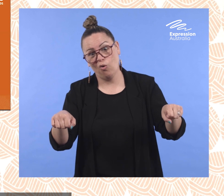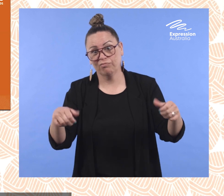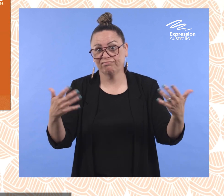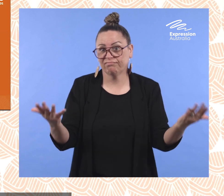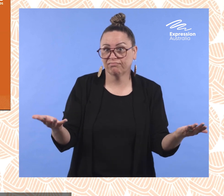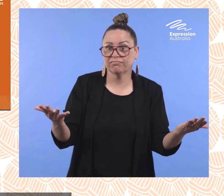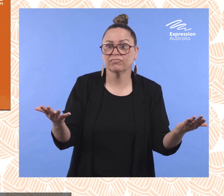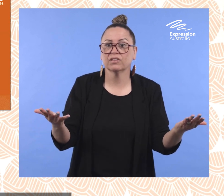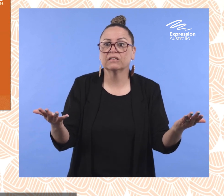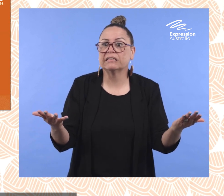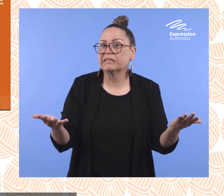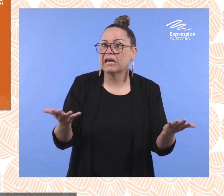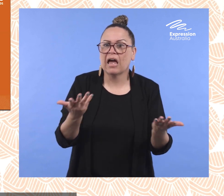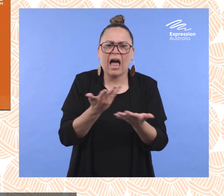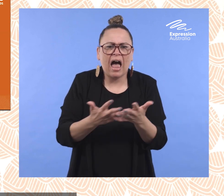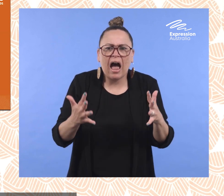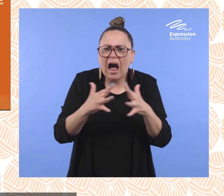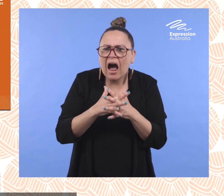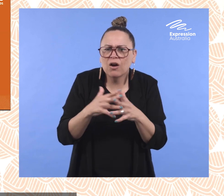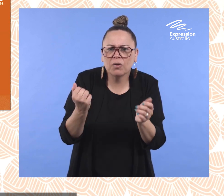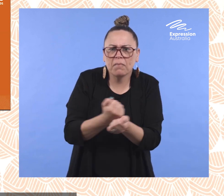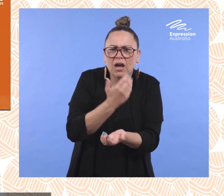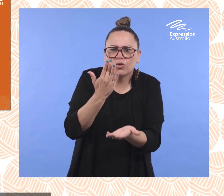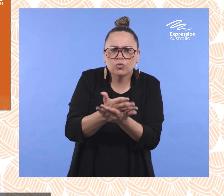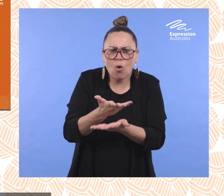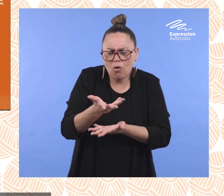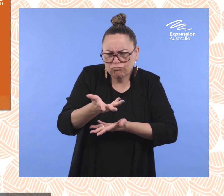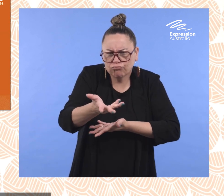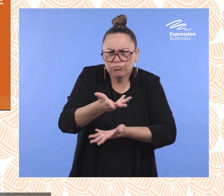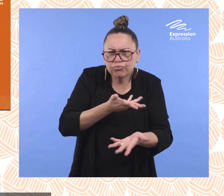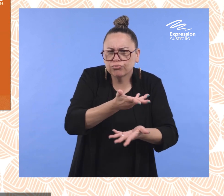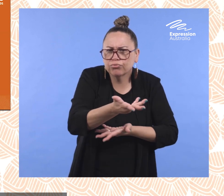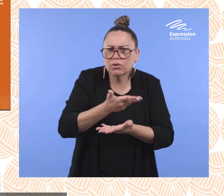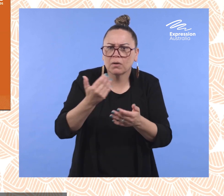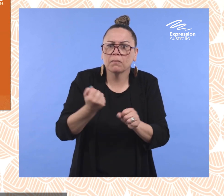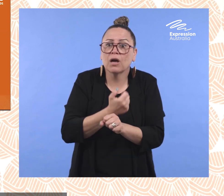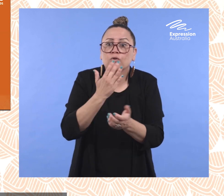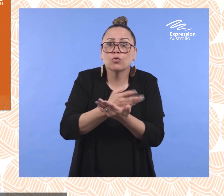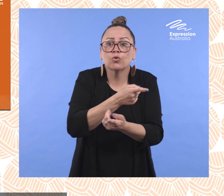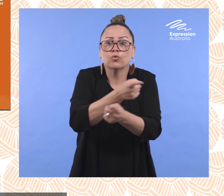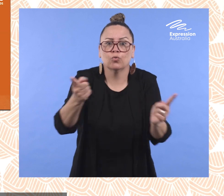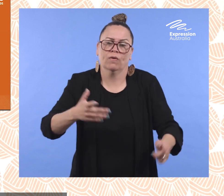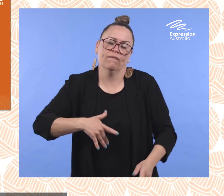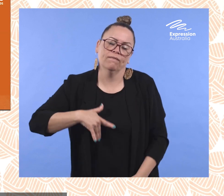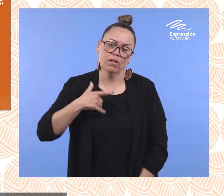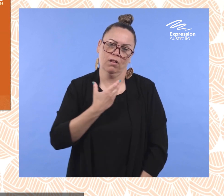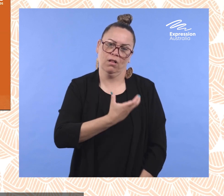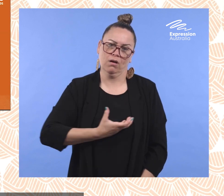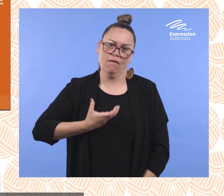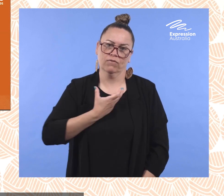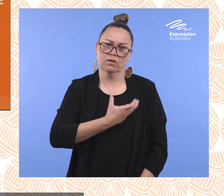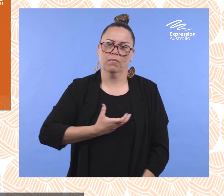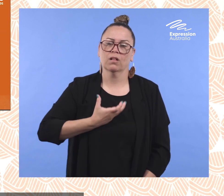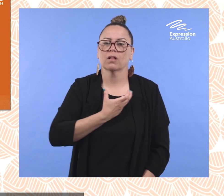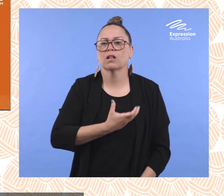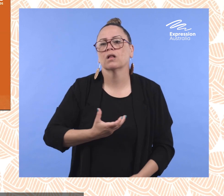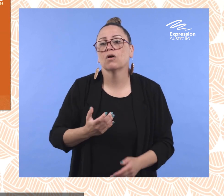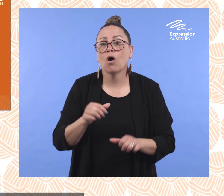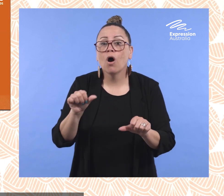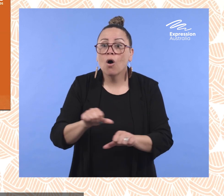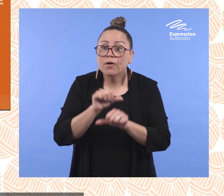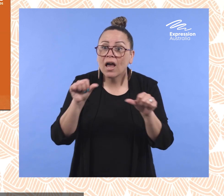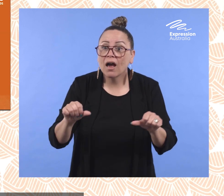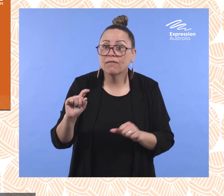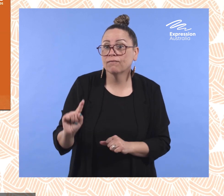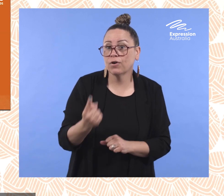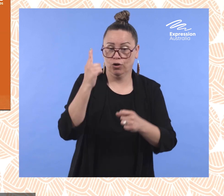and also suggest some ways to have conversations in a way that might increase your comfort in having those. So let's get stuck